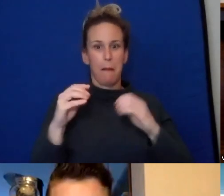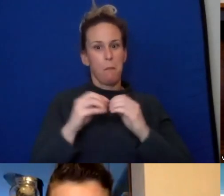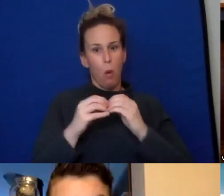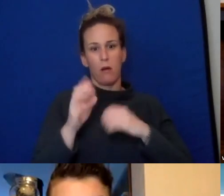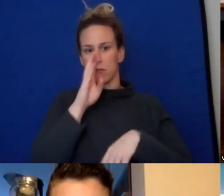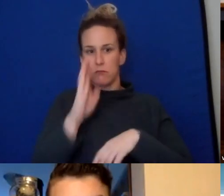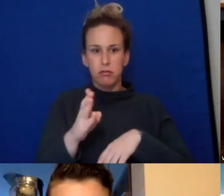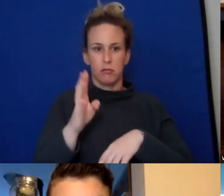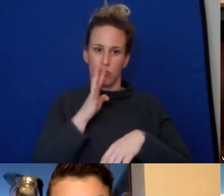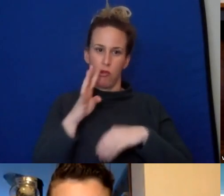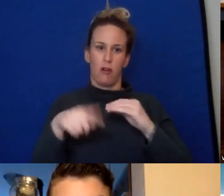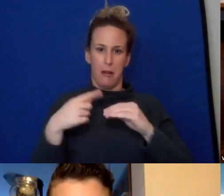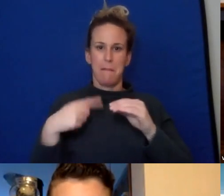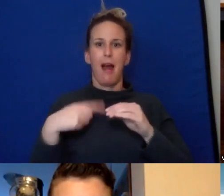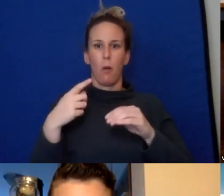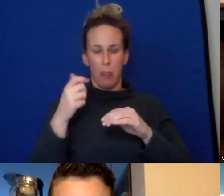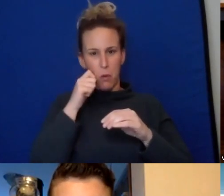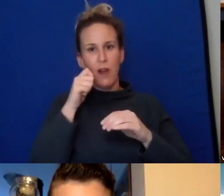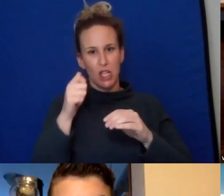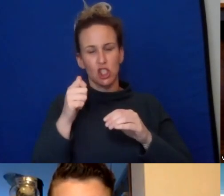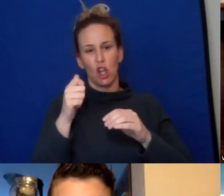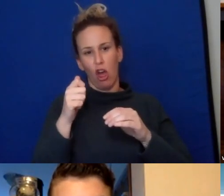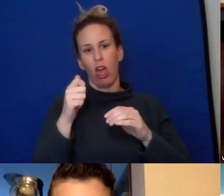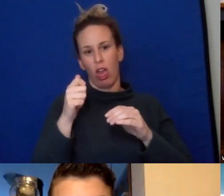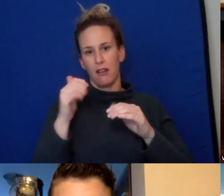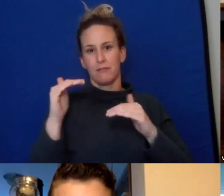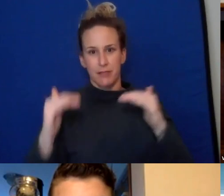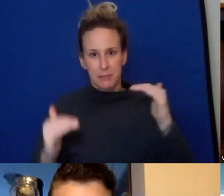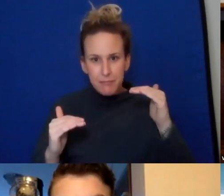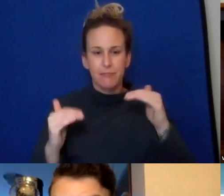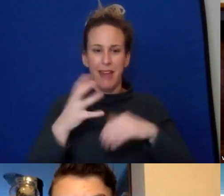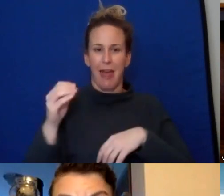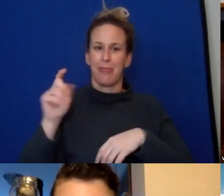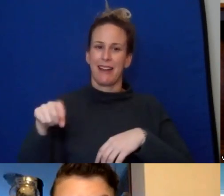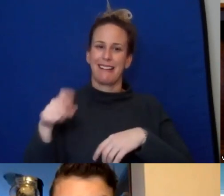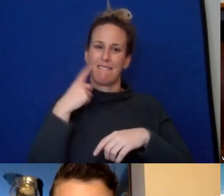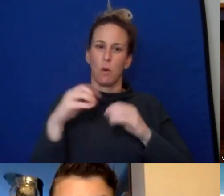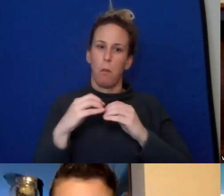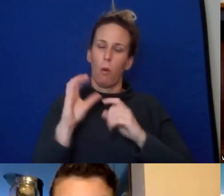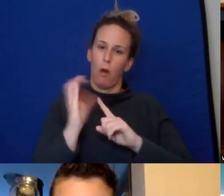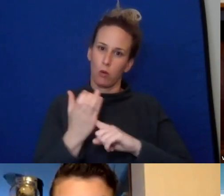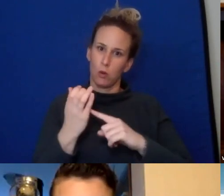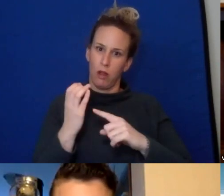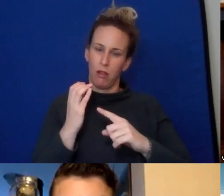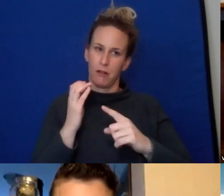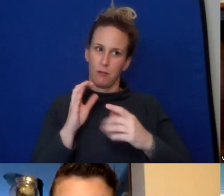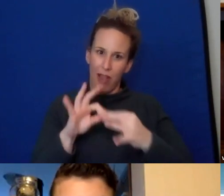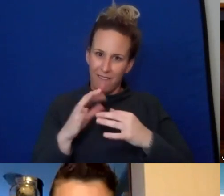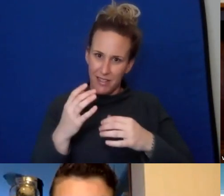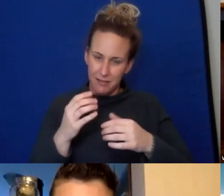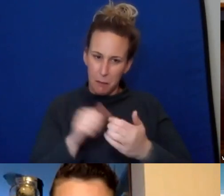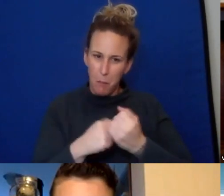um racial disparities and the need for more culturally relevant supports and that is something i am